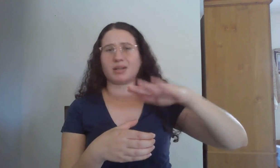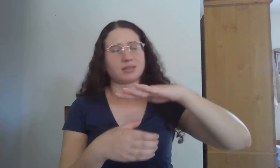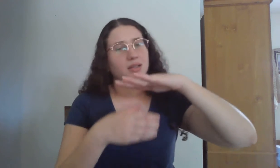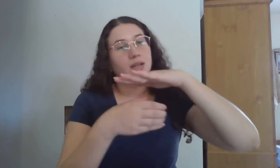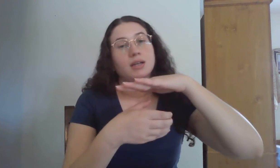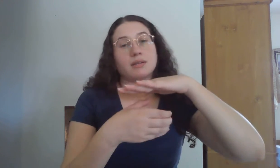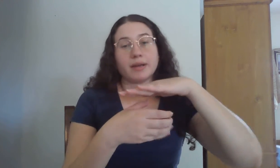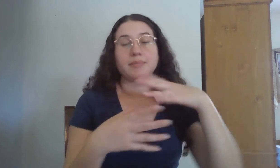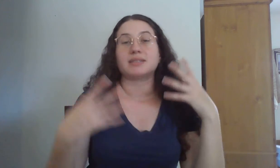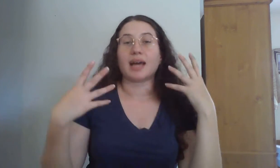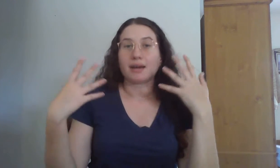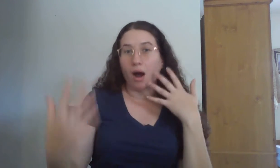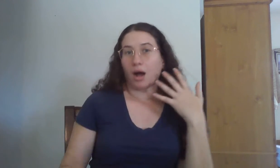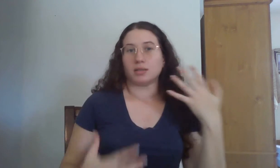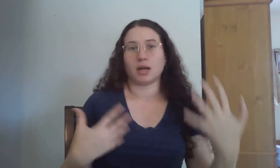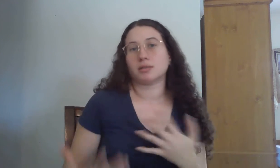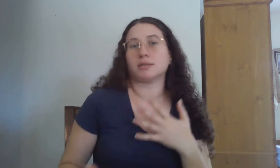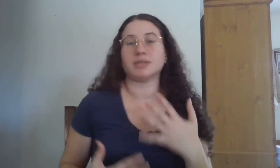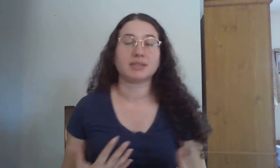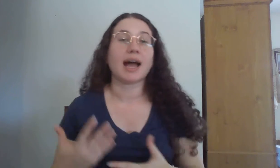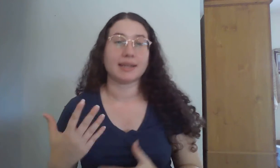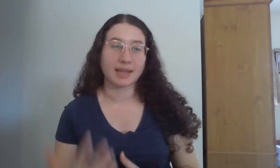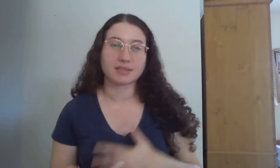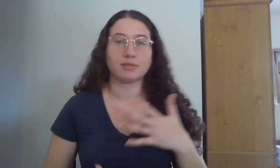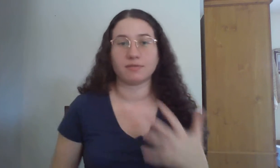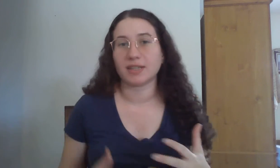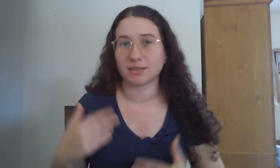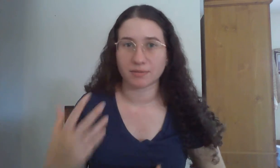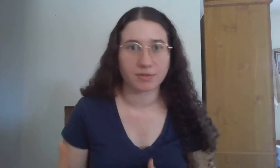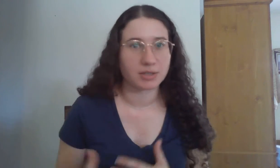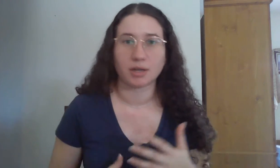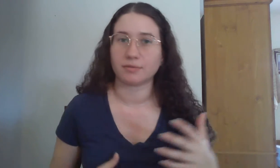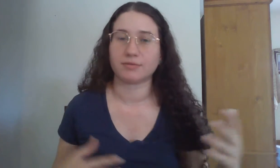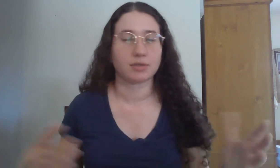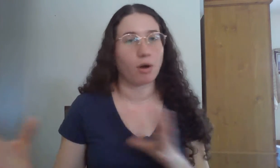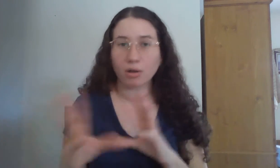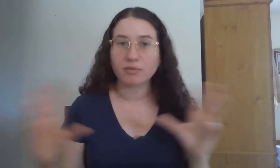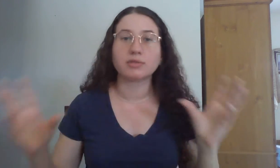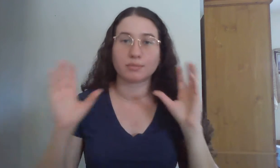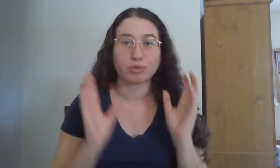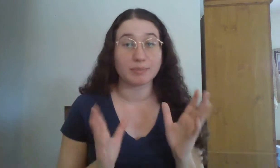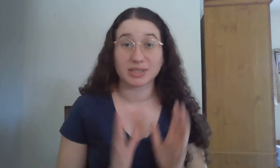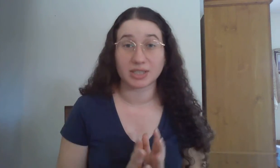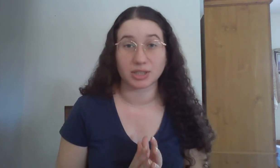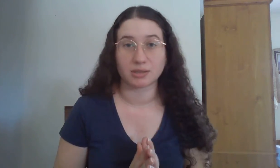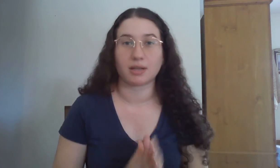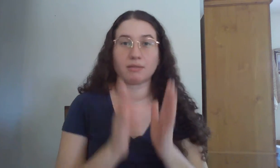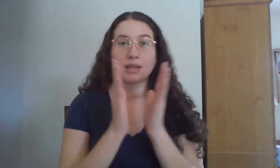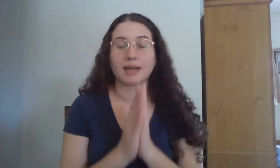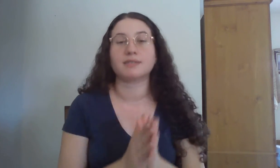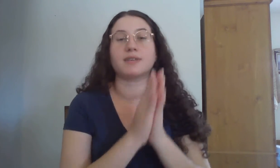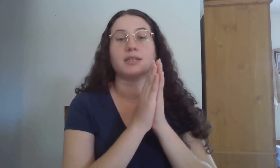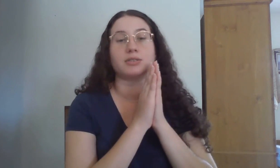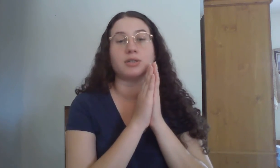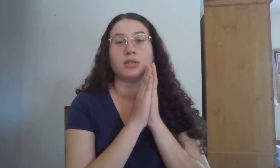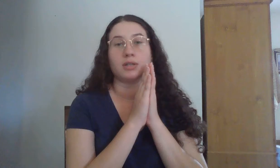box. Right? But that on, under, beside, next to, facing, front of, all of those are prepositions, and classifiers